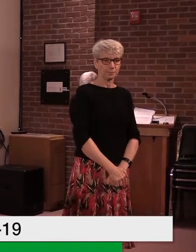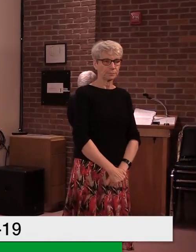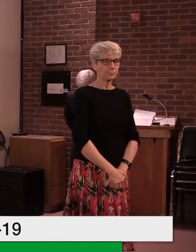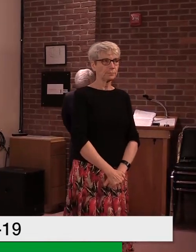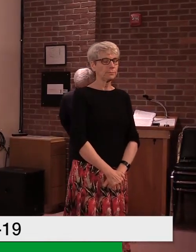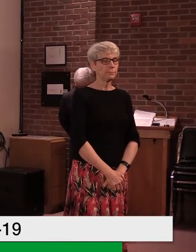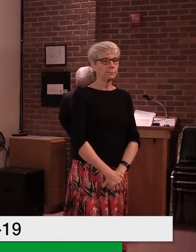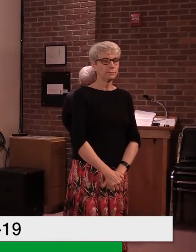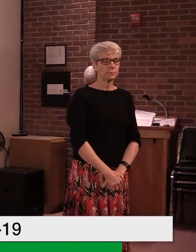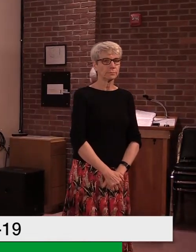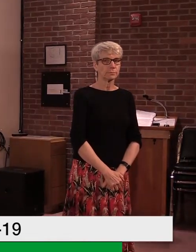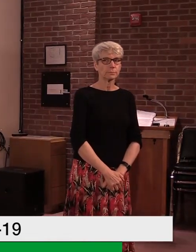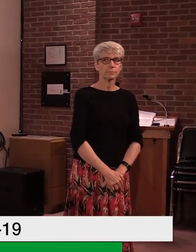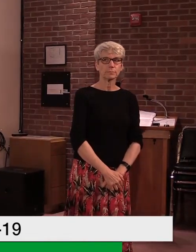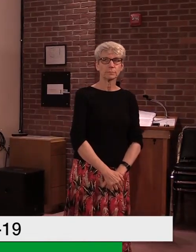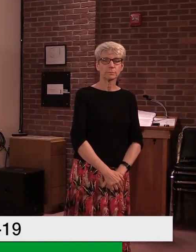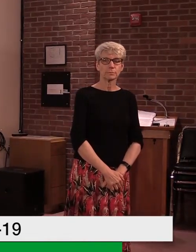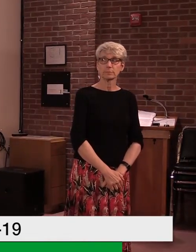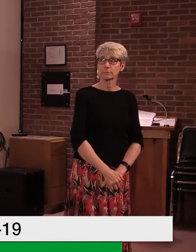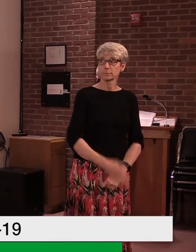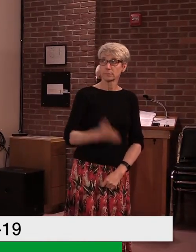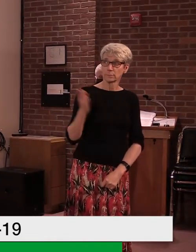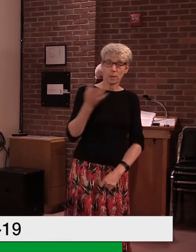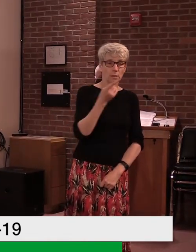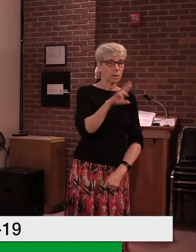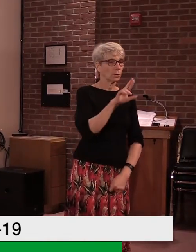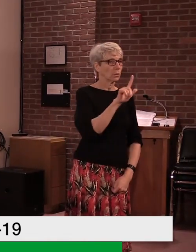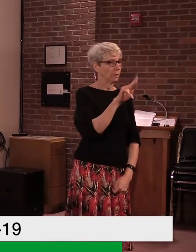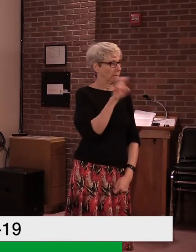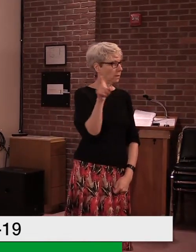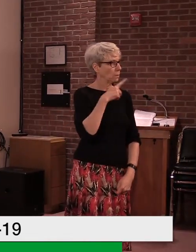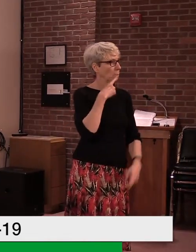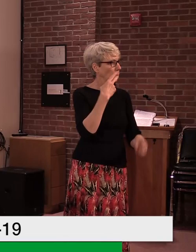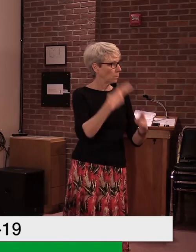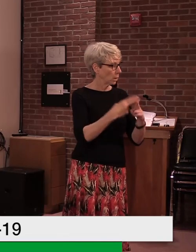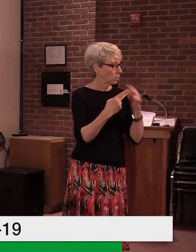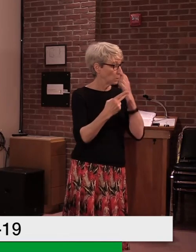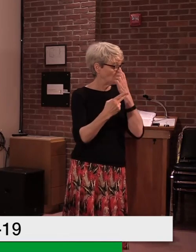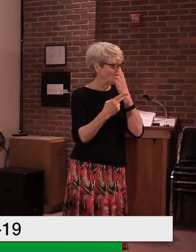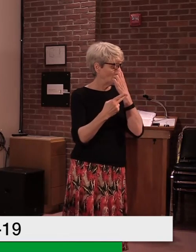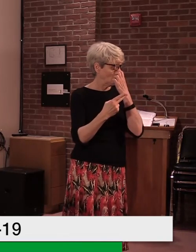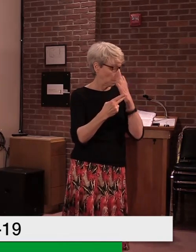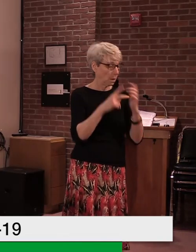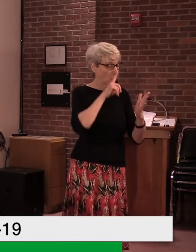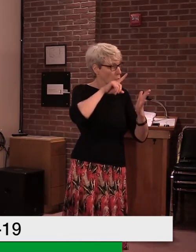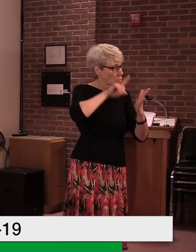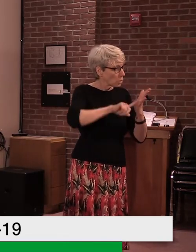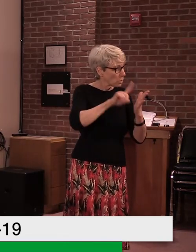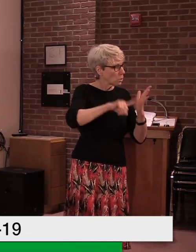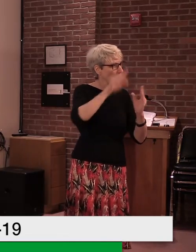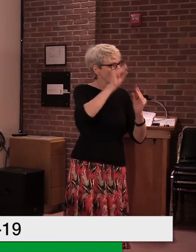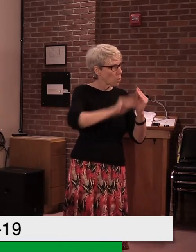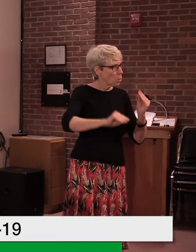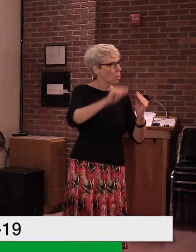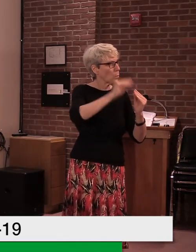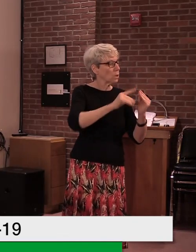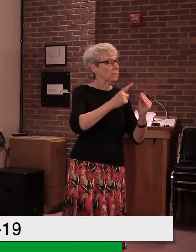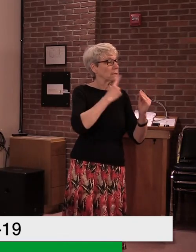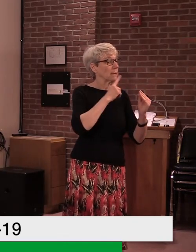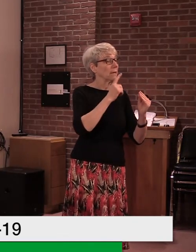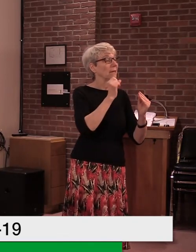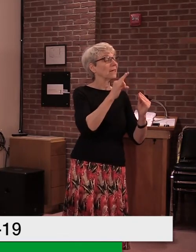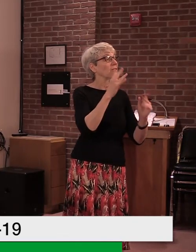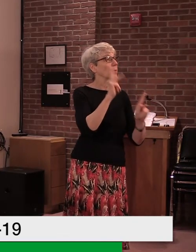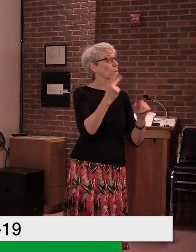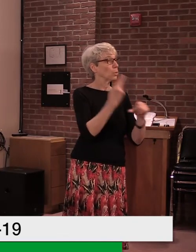Commissioner Levine, you referenced the growing body of literature that shows a correlation between facial covering usage